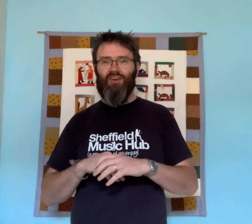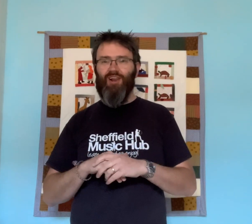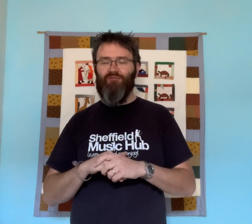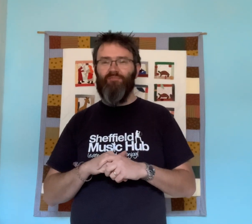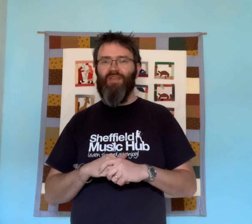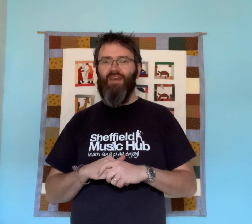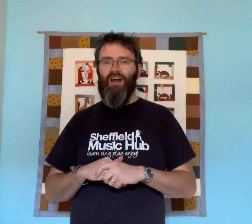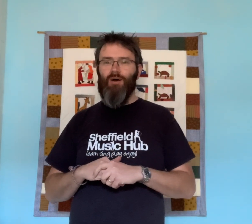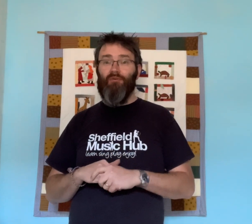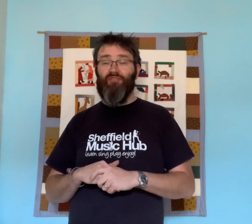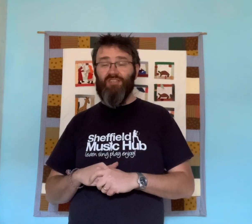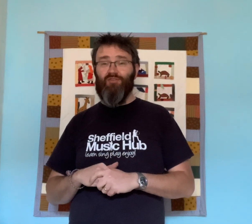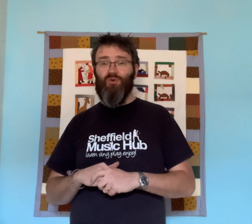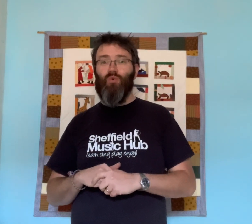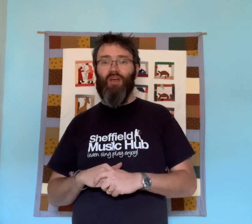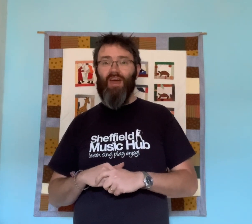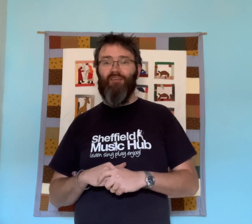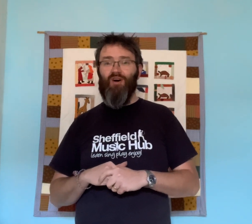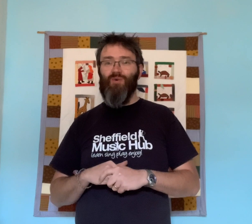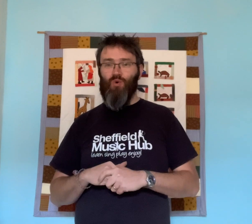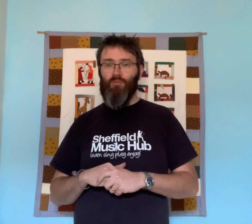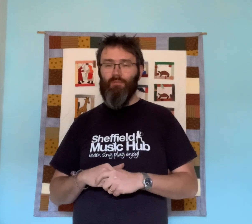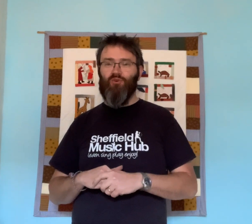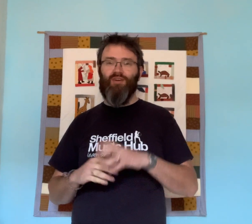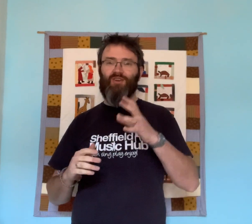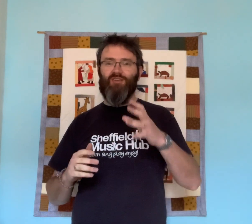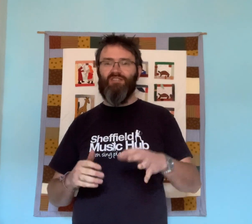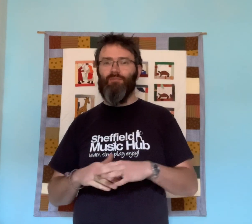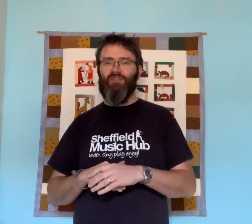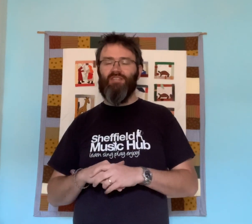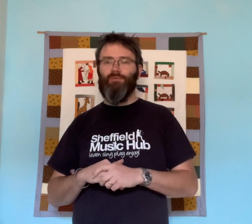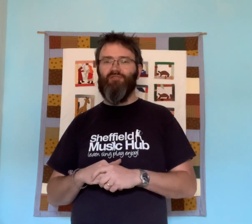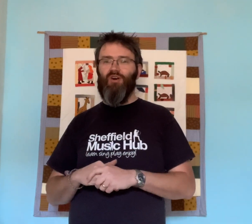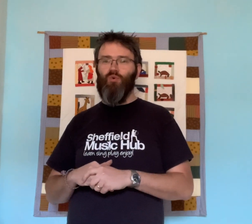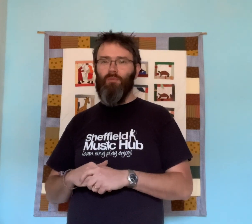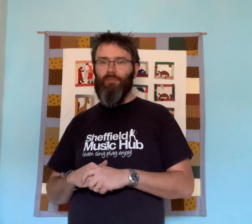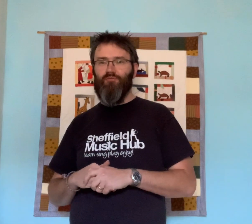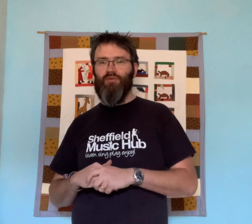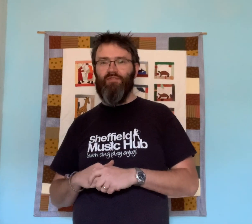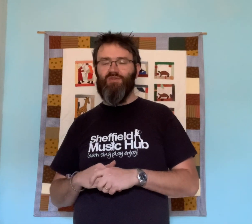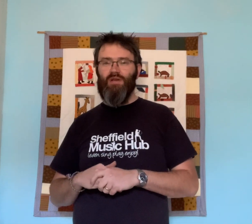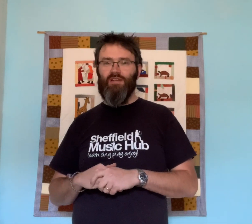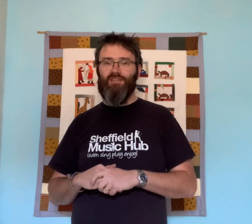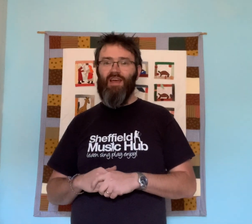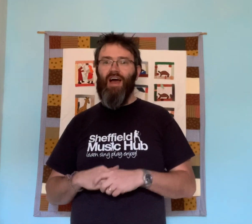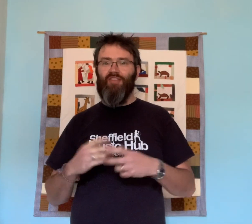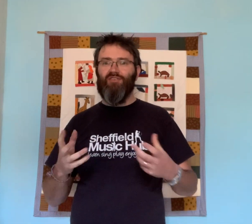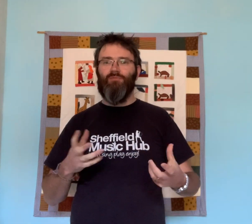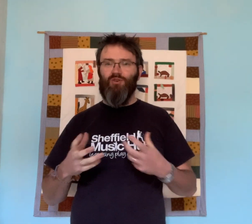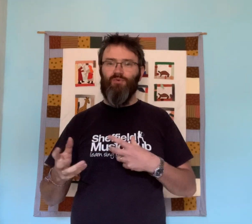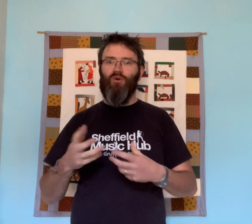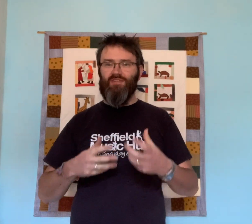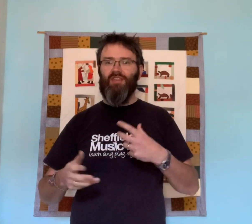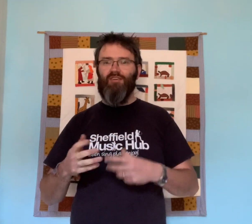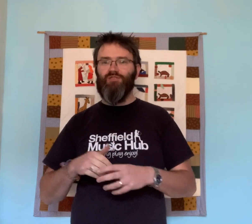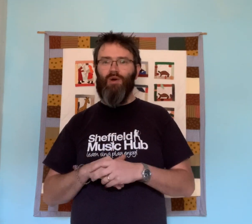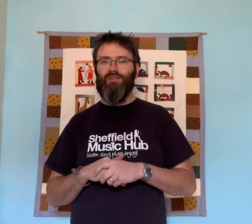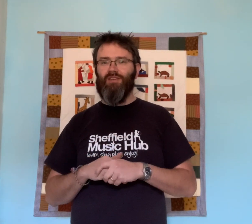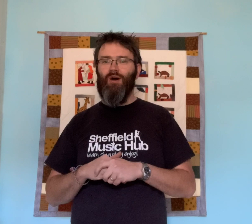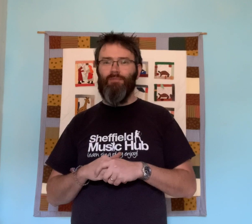love. But first of all, we're going to have our warm-up. You'll recognise some of the steps of our warm-up from previous weeks, and there are some new ones in there as well to help mix it